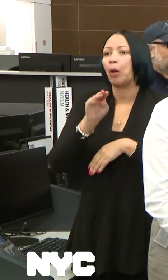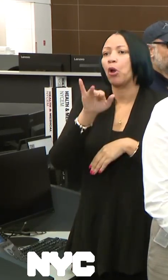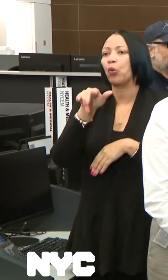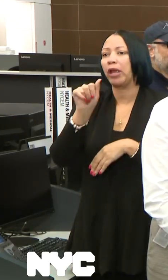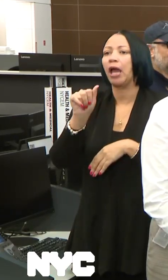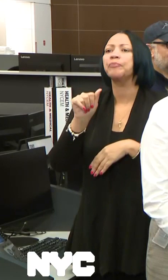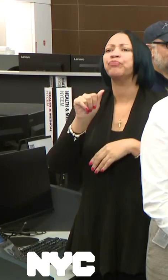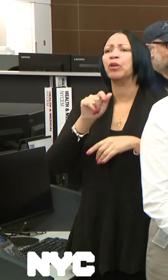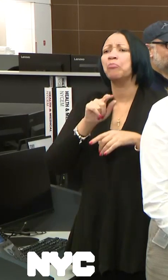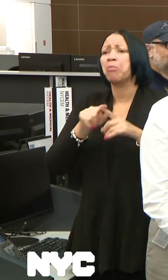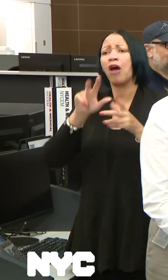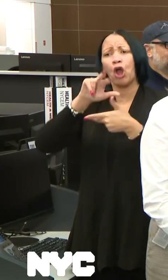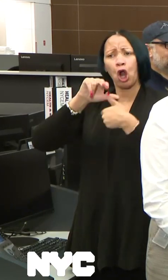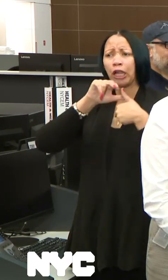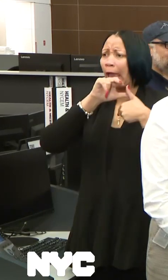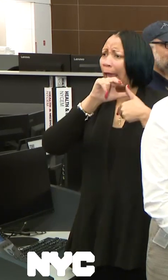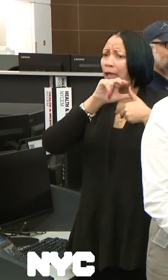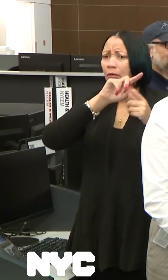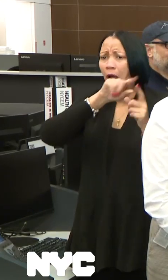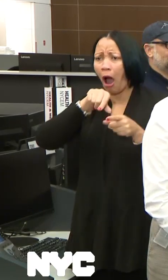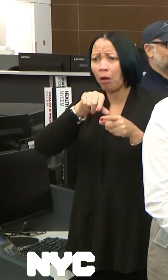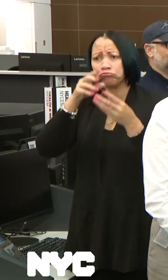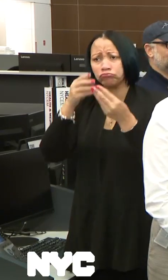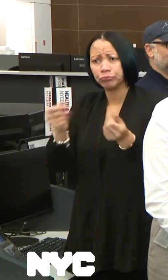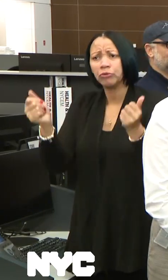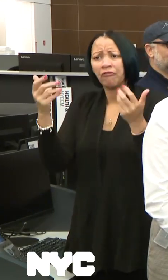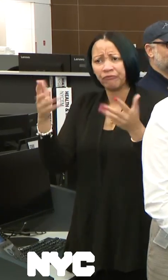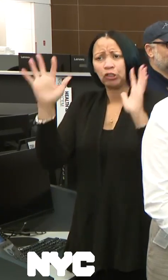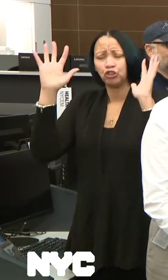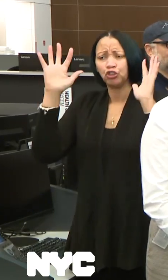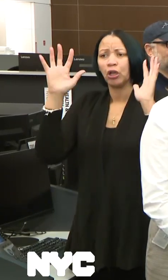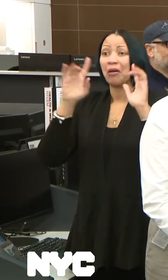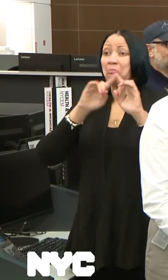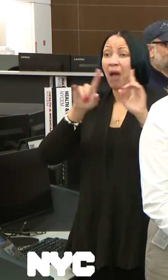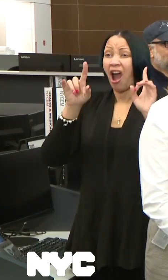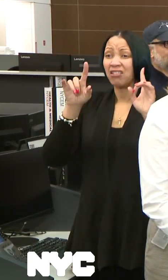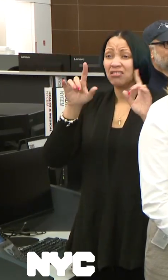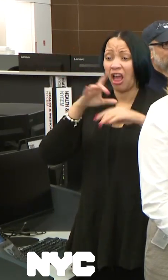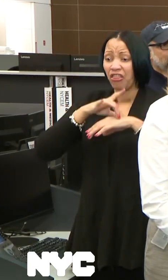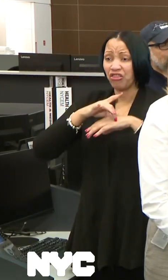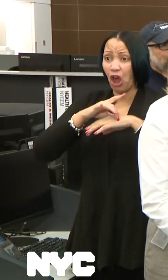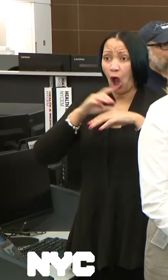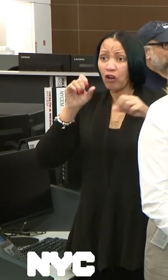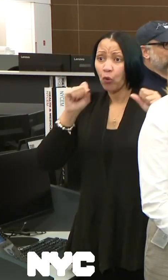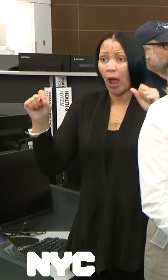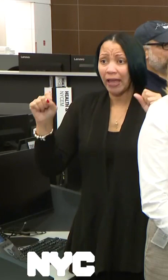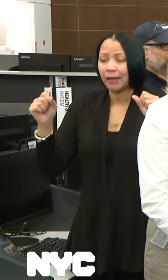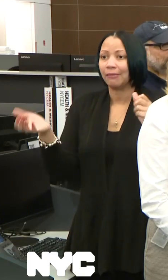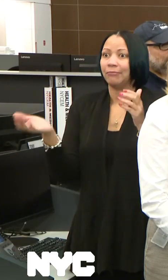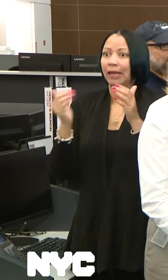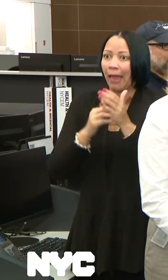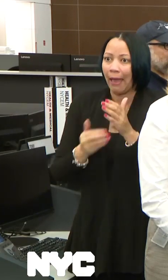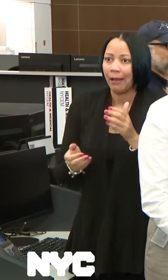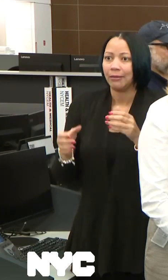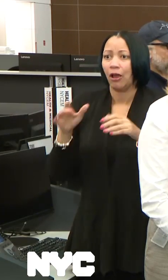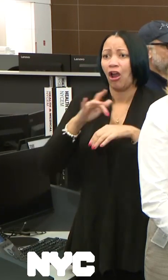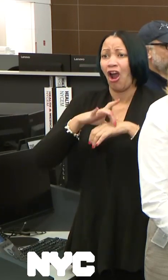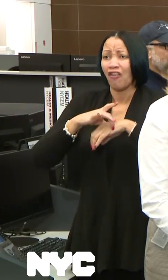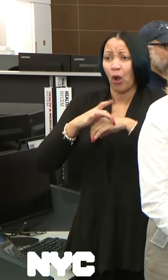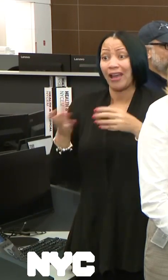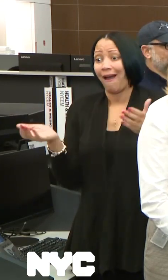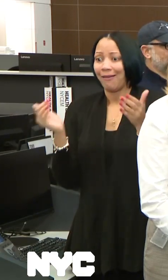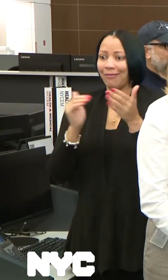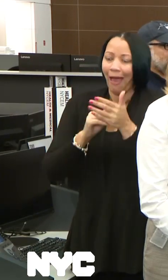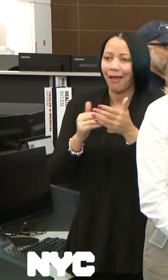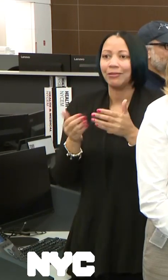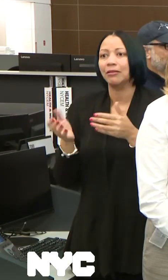have come and come again and again and again, and people don't even know when it's really going to end. Imagine the insecurity, the